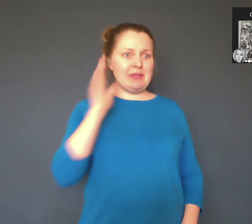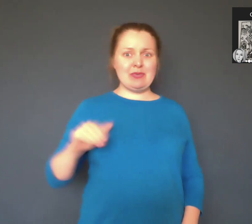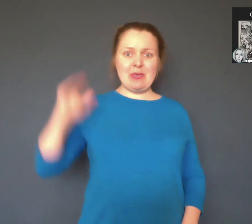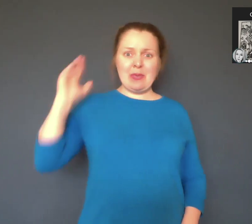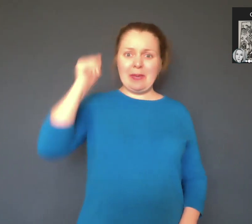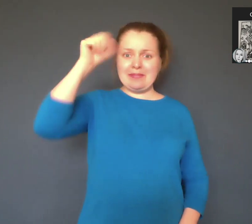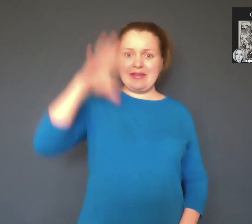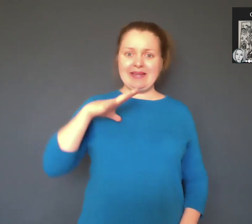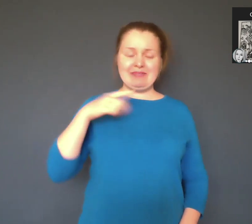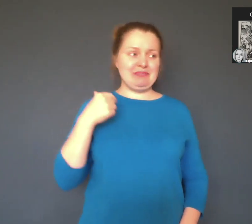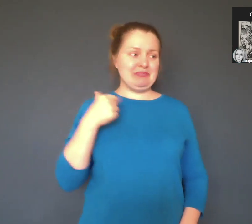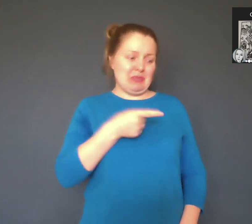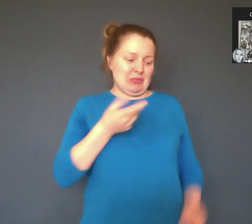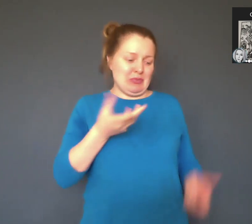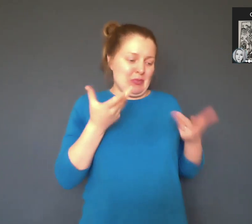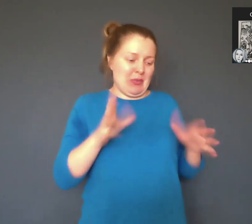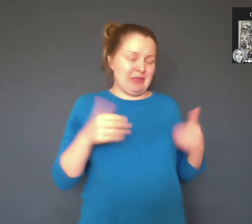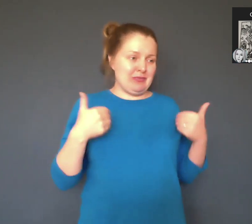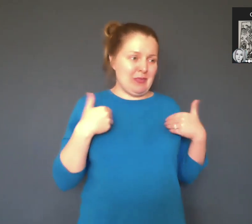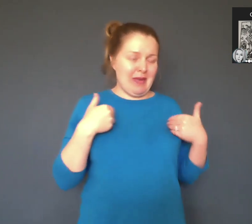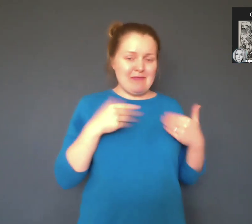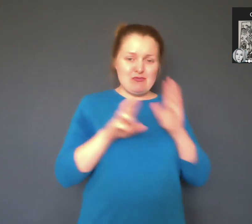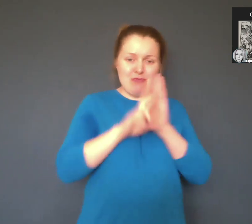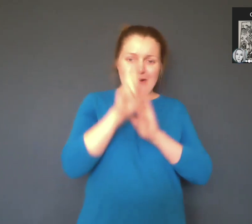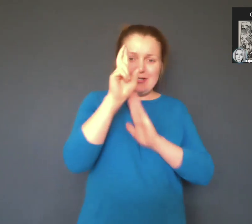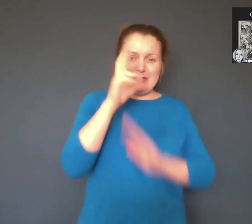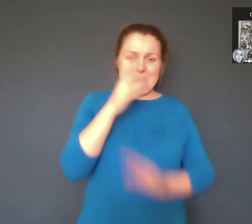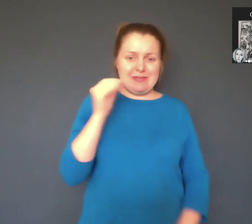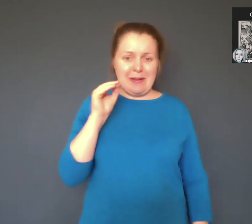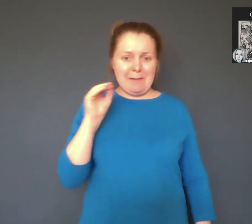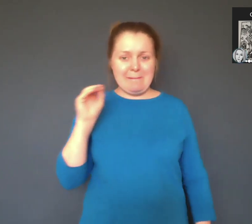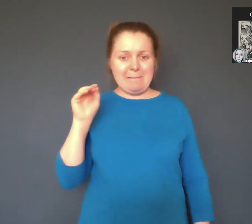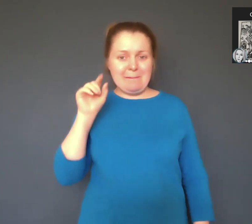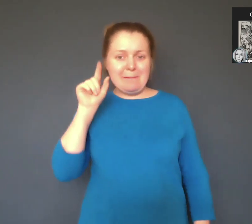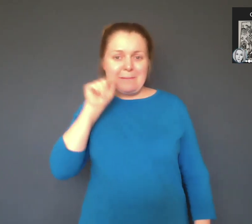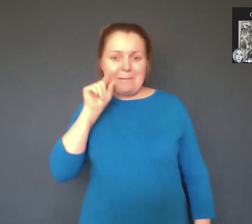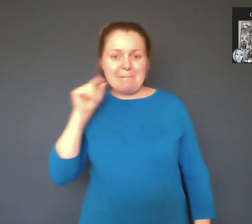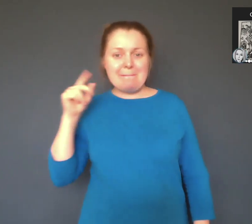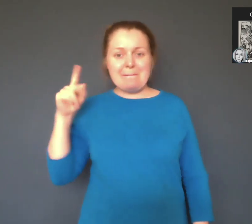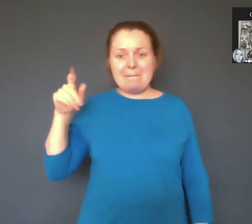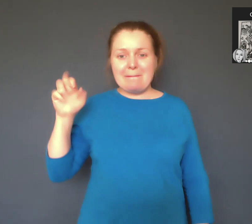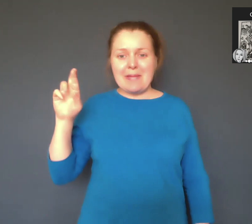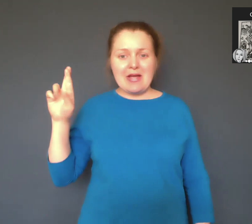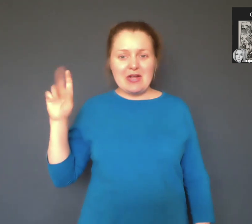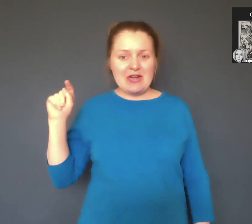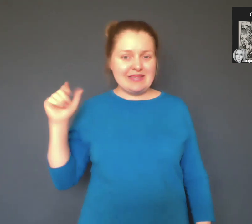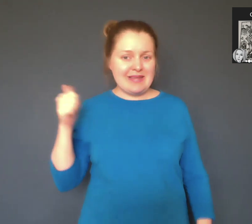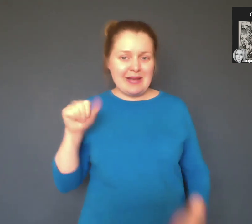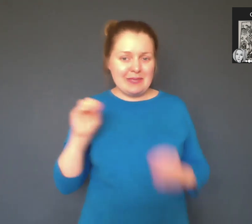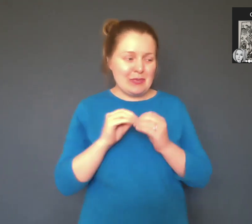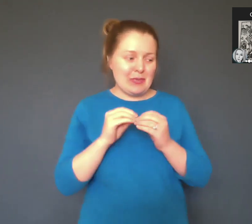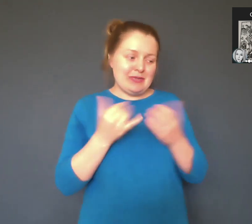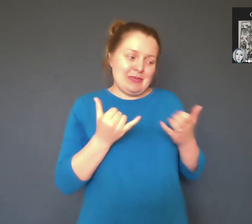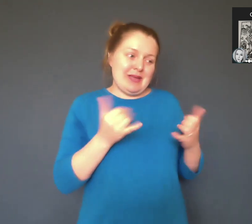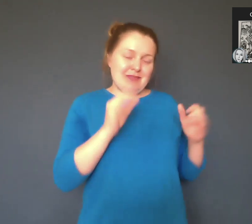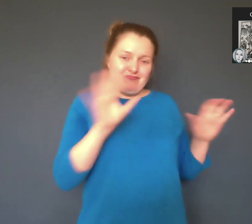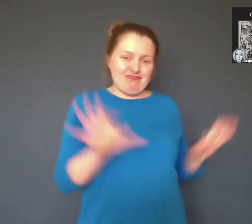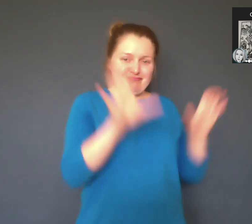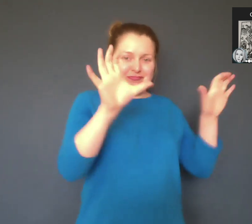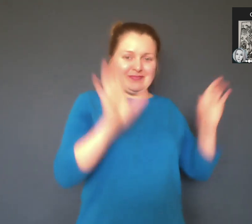now." "I don't mind," Harvey said. "It's home, and that's all I care about." In the early afternoon, as he slept in